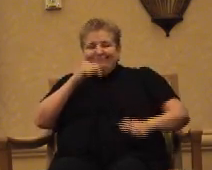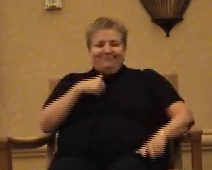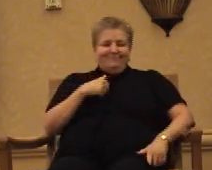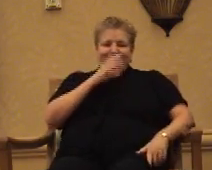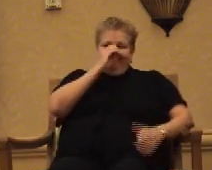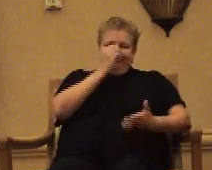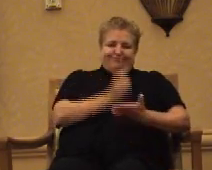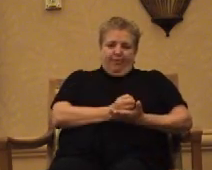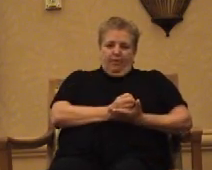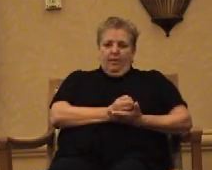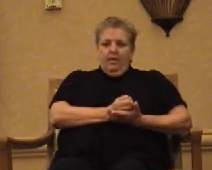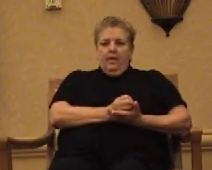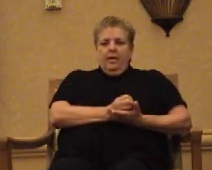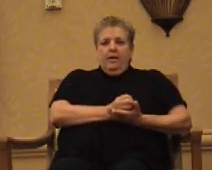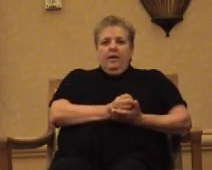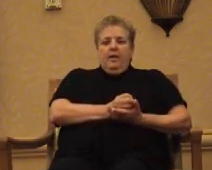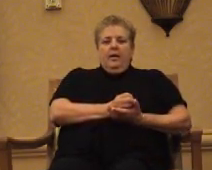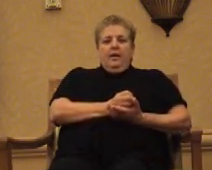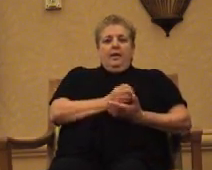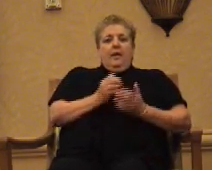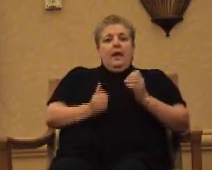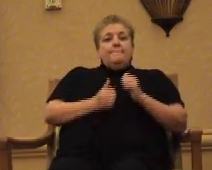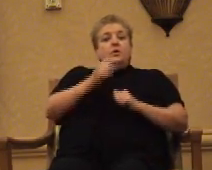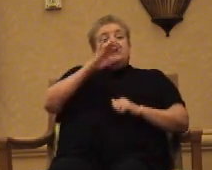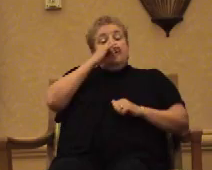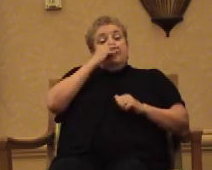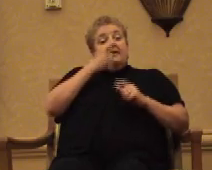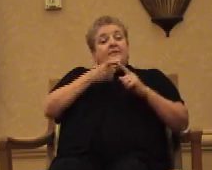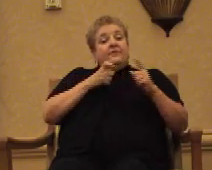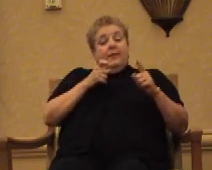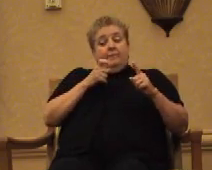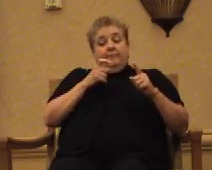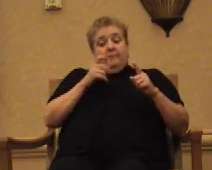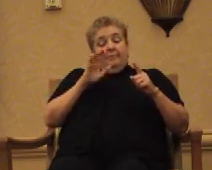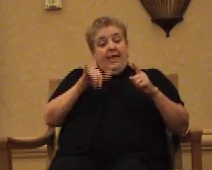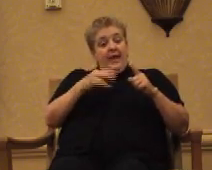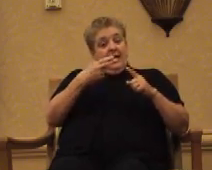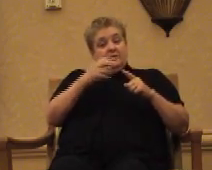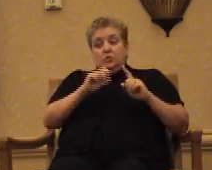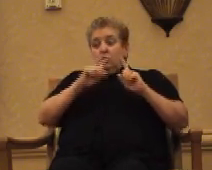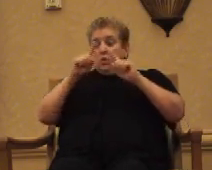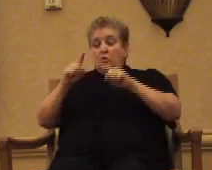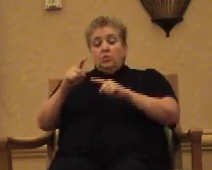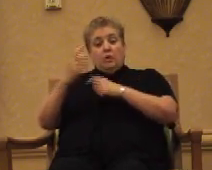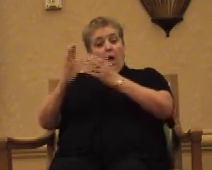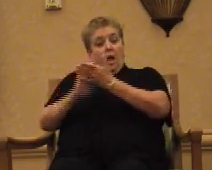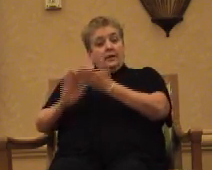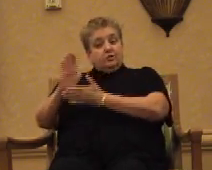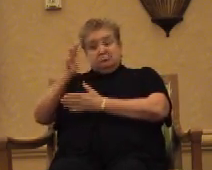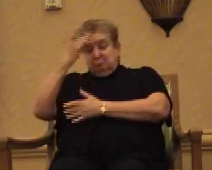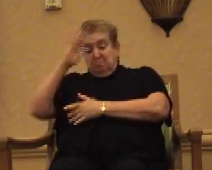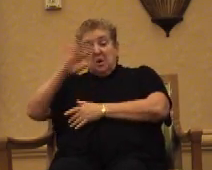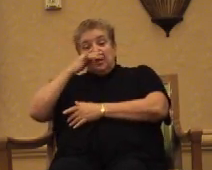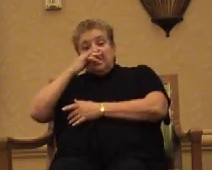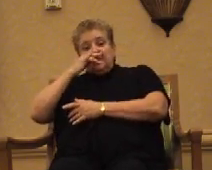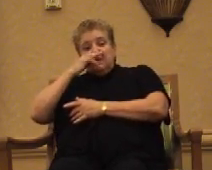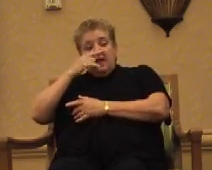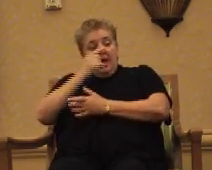Beverly, 95% of the kids go off to four-year colleges, good schools. They're smart kids, and I knew at graduation that I was one